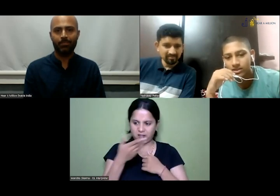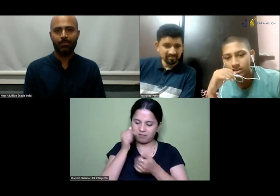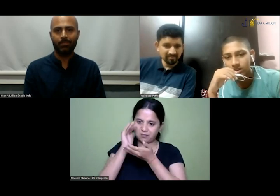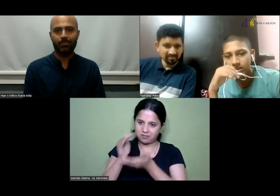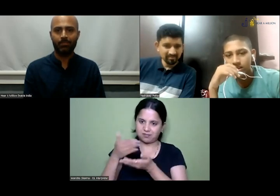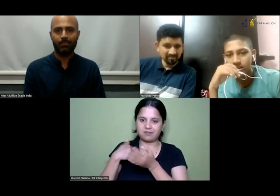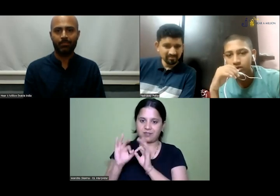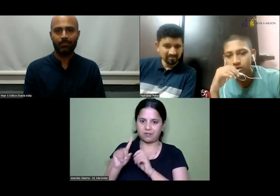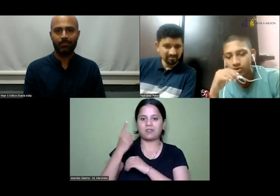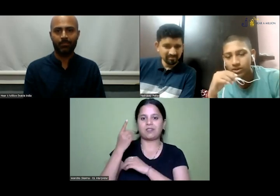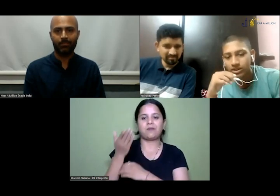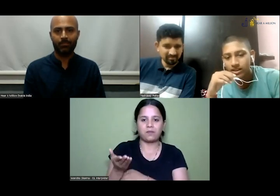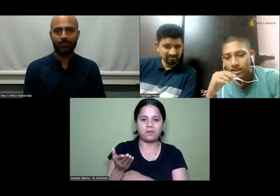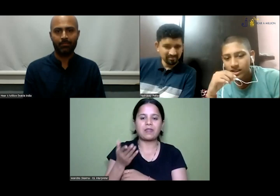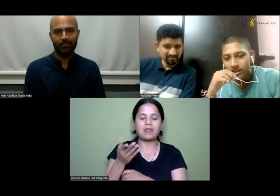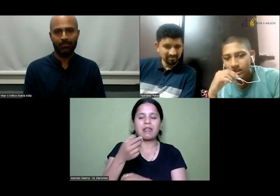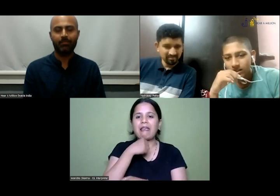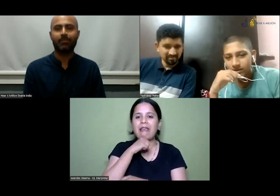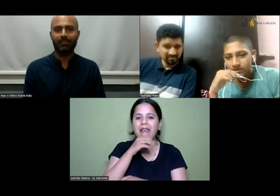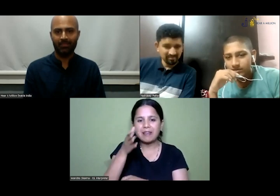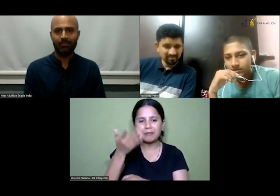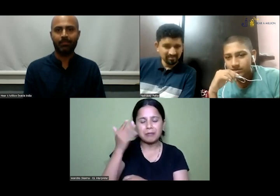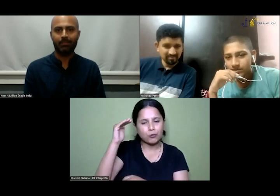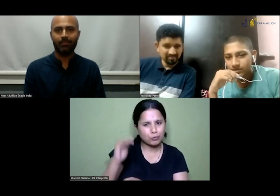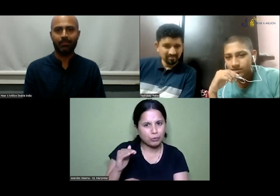since I was the age of 4.